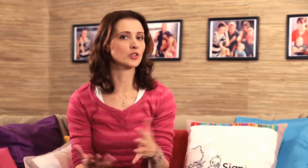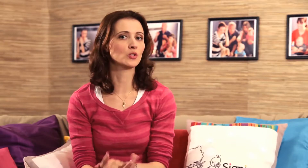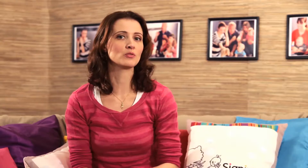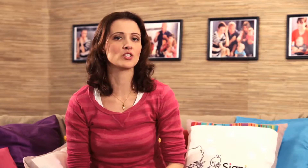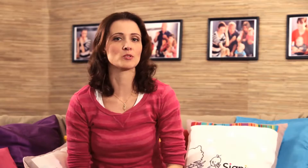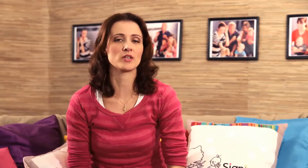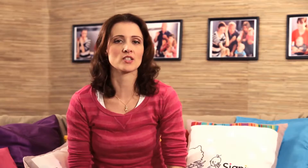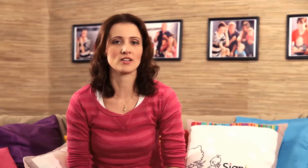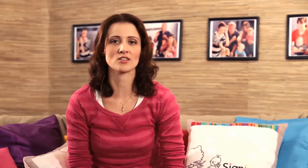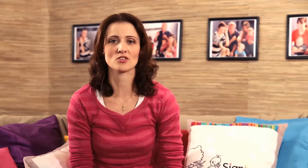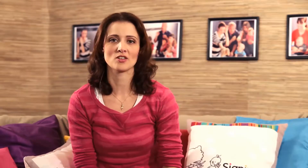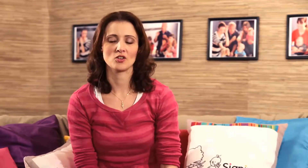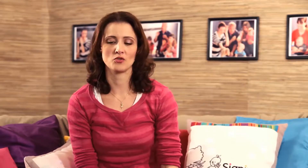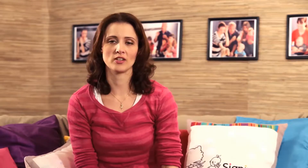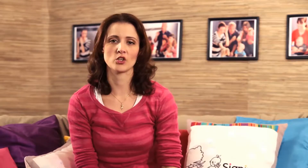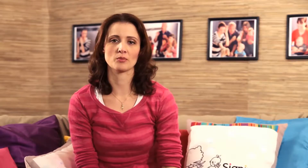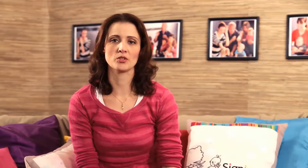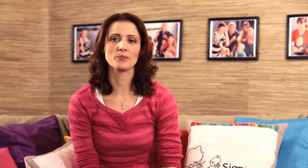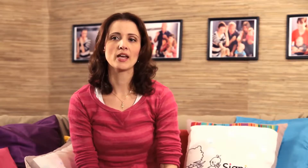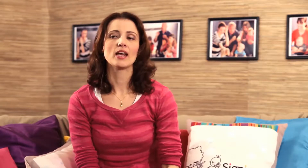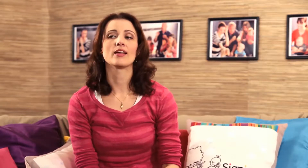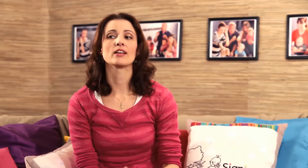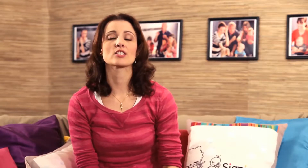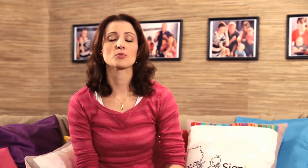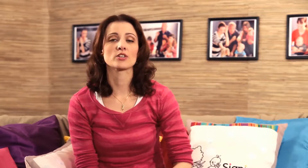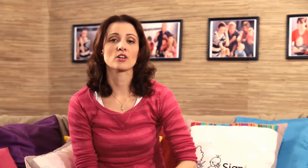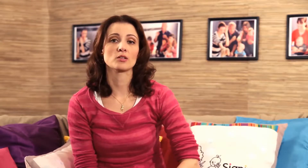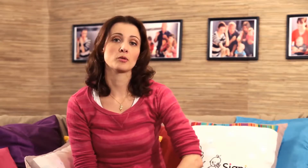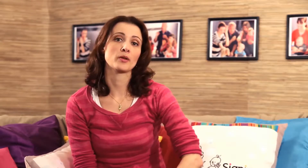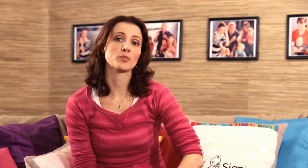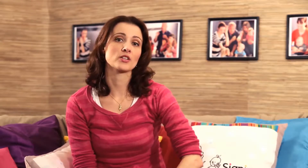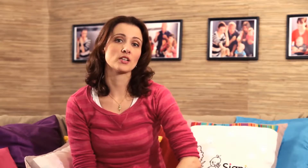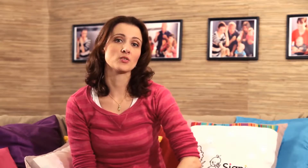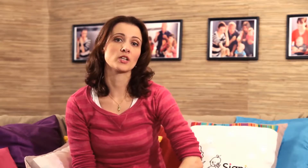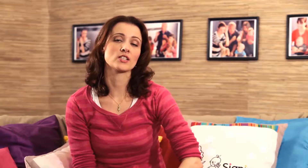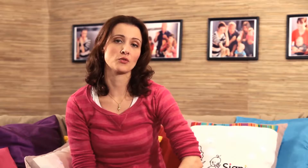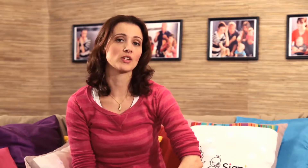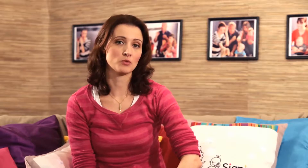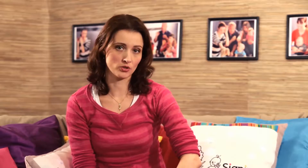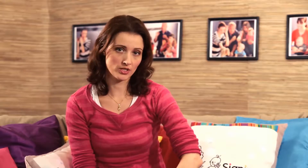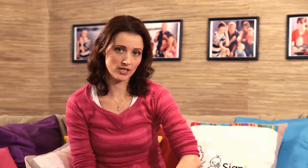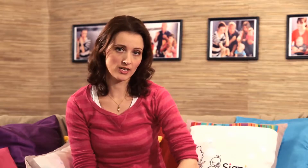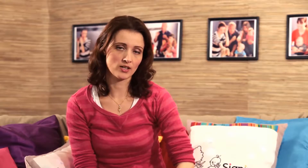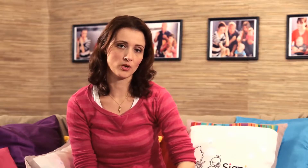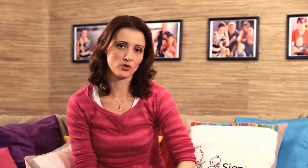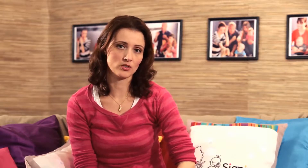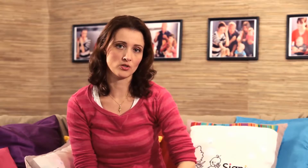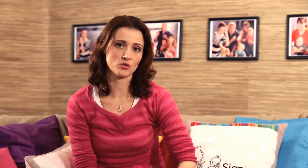you. Teach them as many signs as you feel like you're up to. And then next up, we're going to talk a little bit about the process, what it's like for them to learn a sign, and then what you can do to